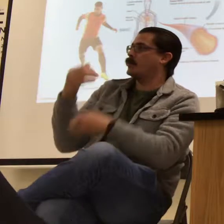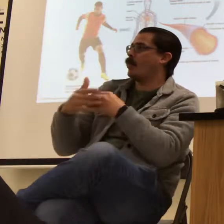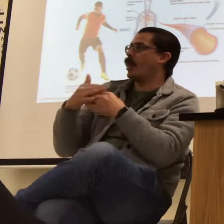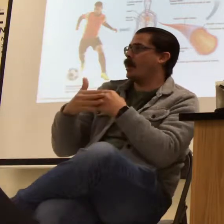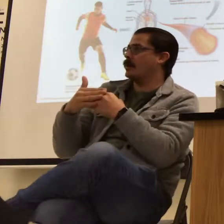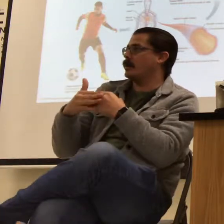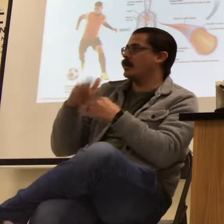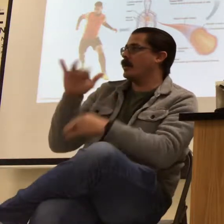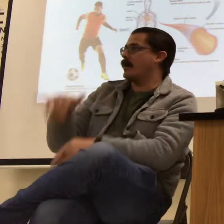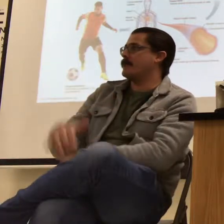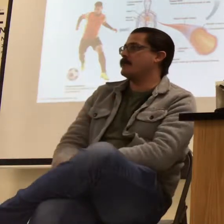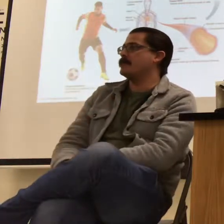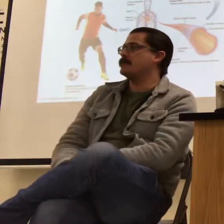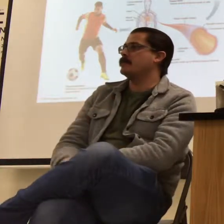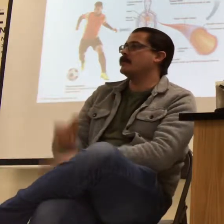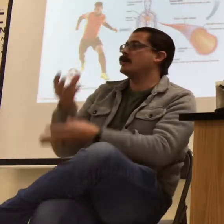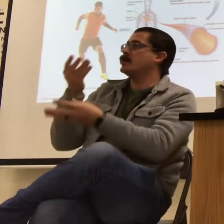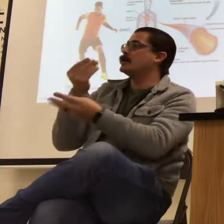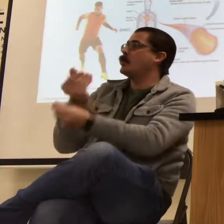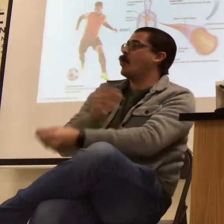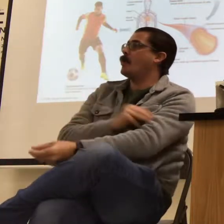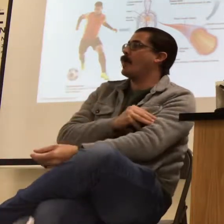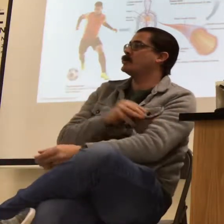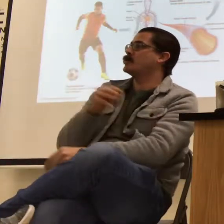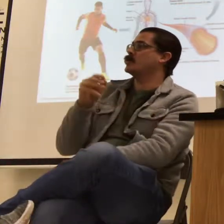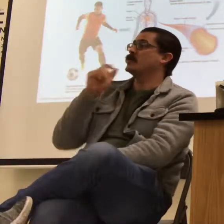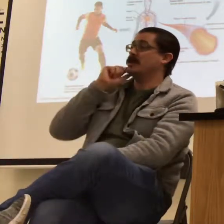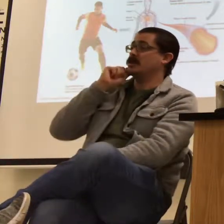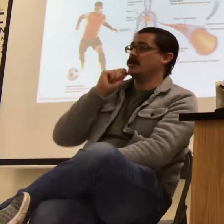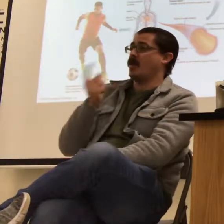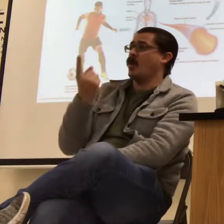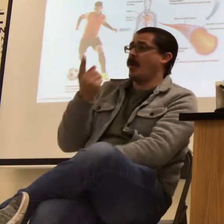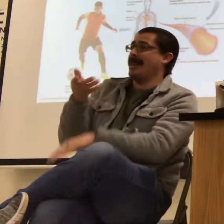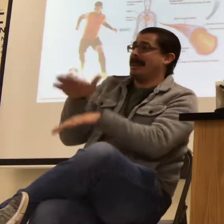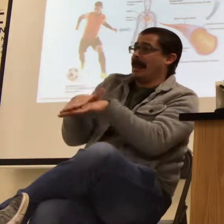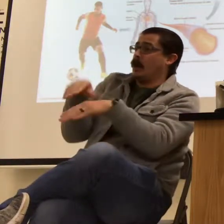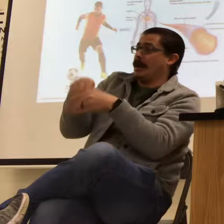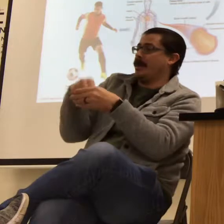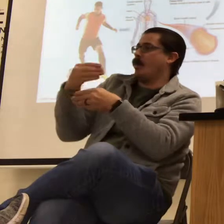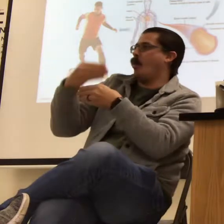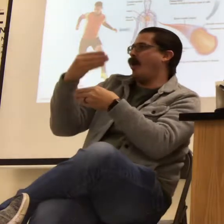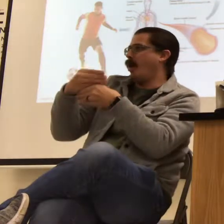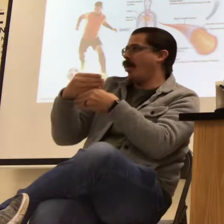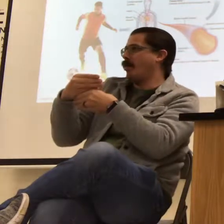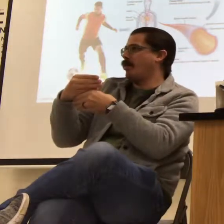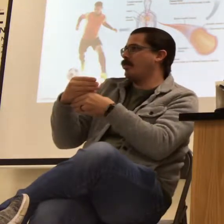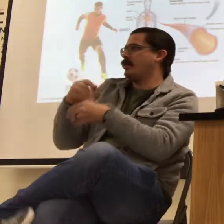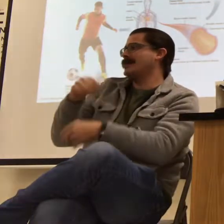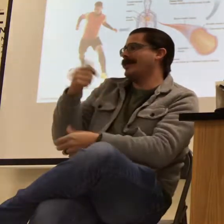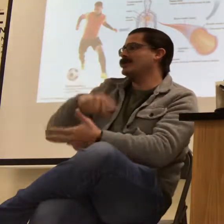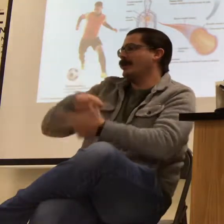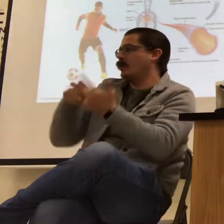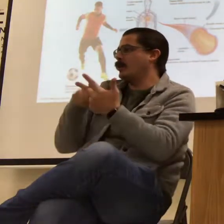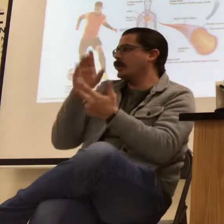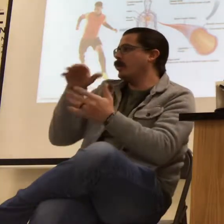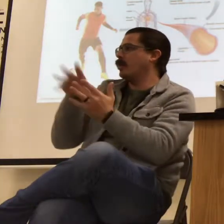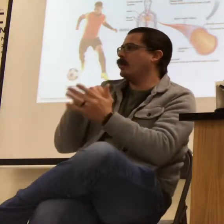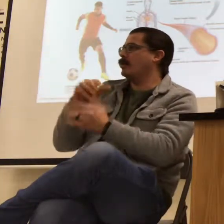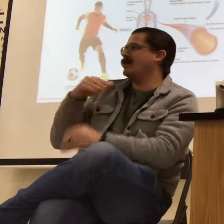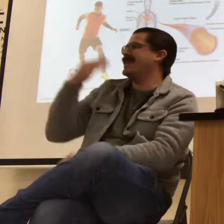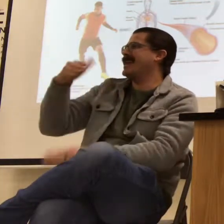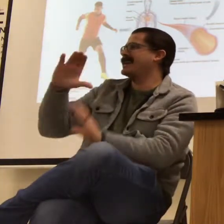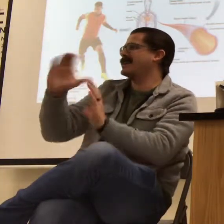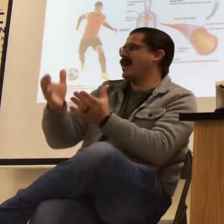And our smooth muscle tissue is only one layer within the vessel wall. There are others. There's 3. And you'll learn them in 431. But just as